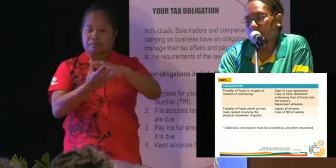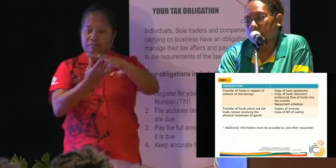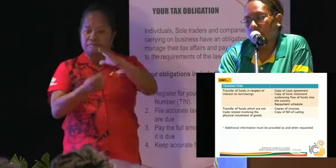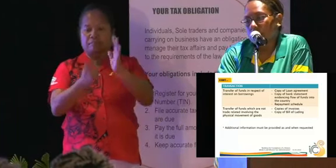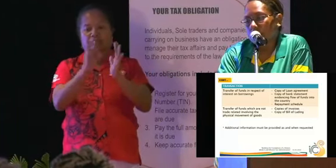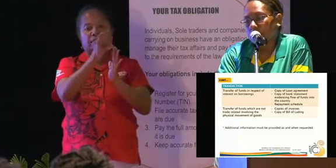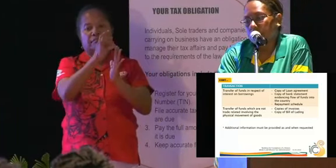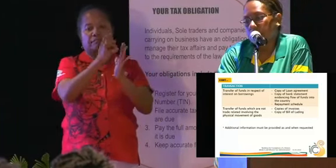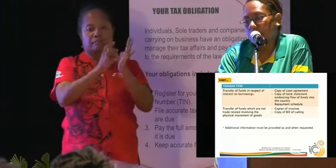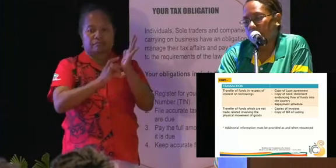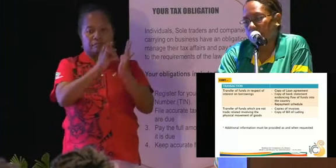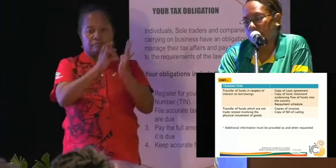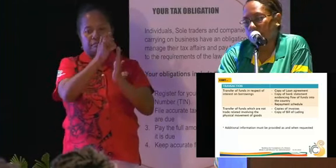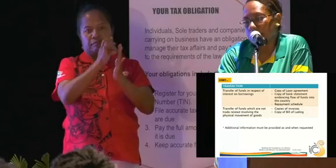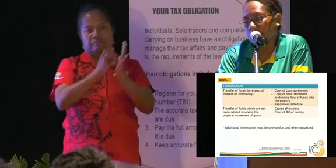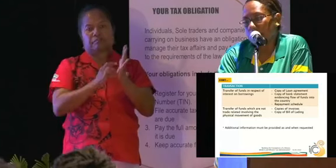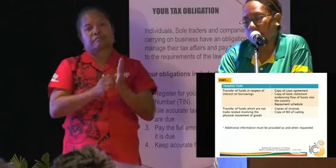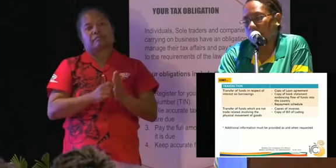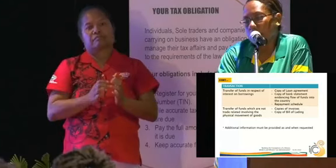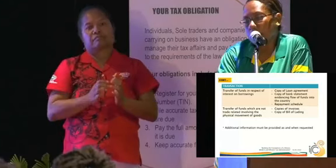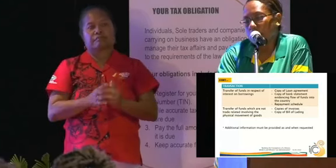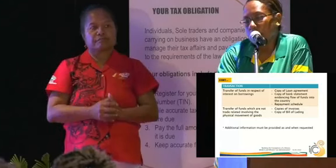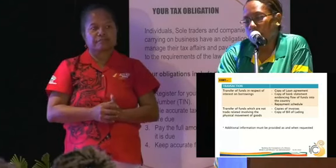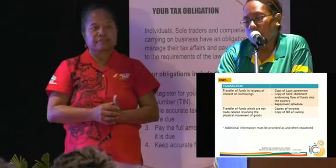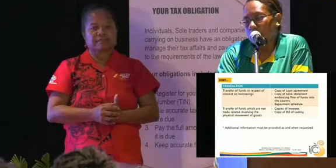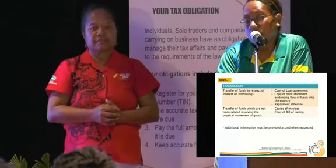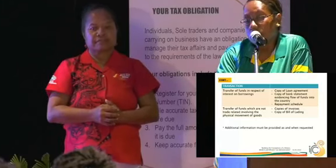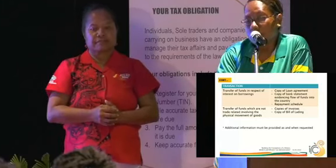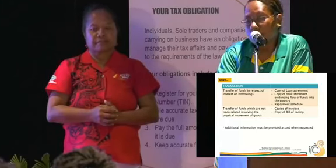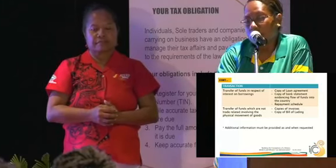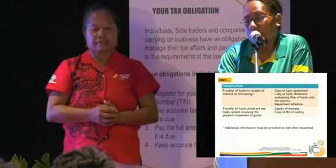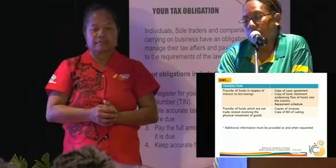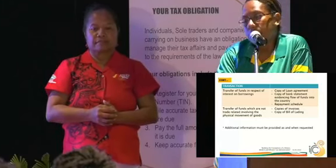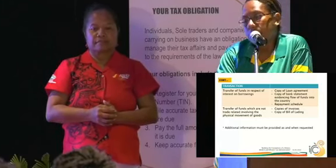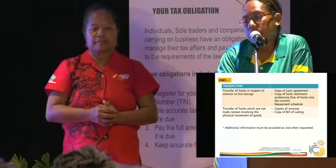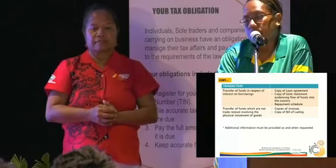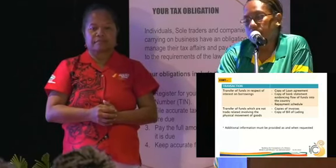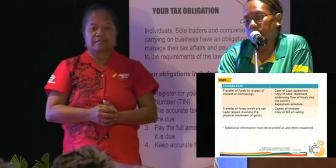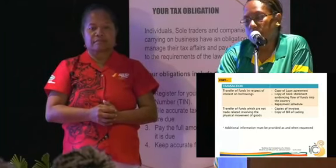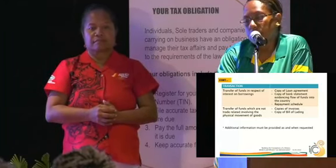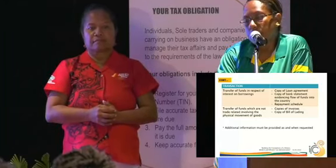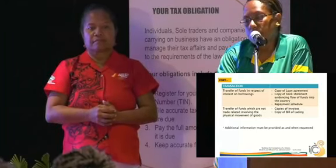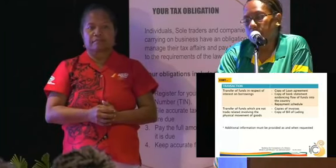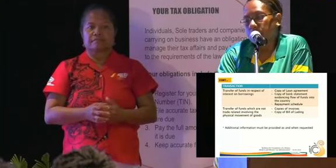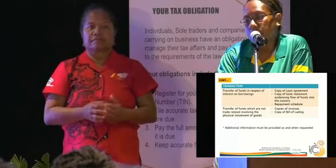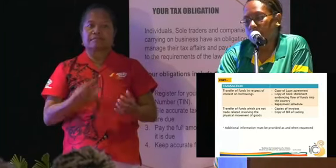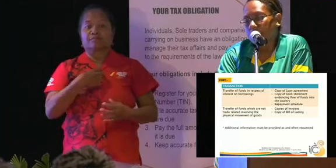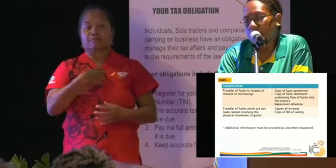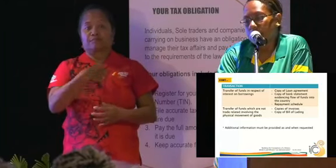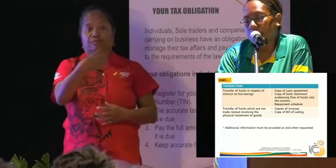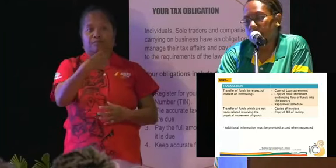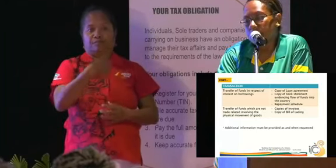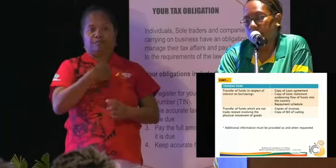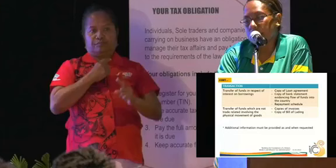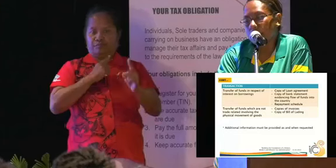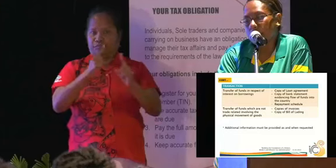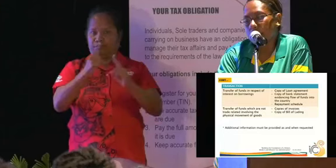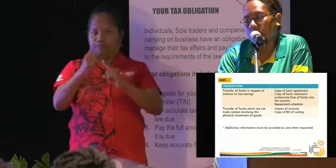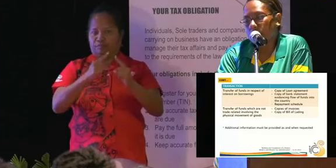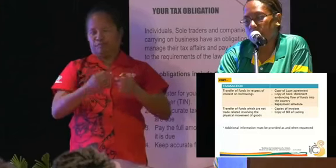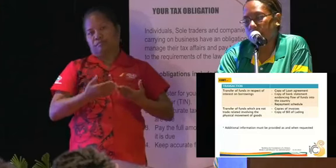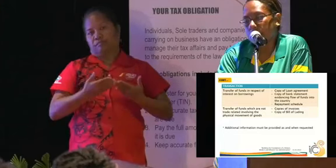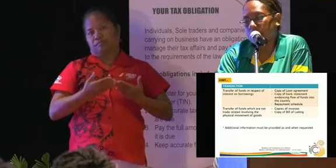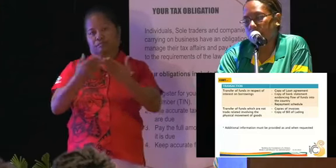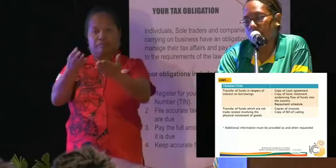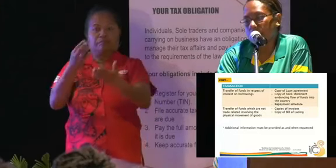invoices, copy of bill of lading. Note there, additional information must be provided as and